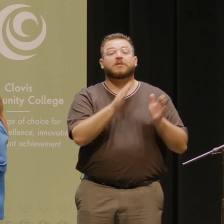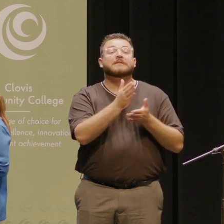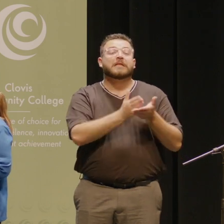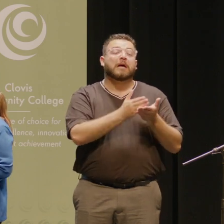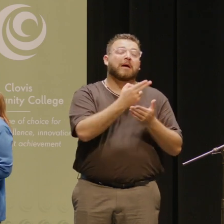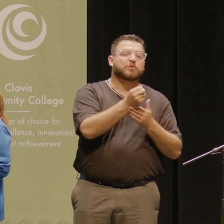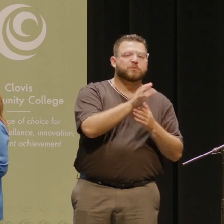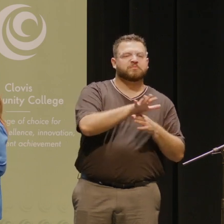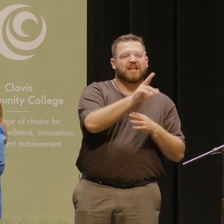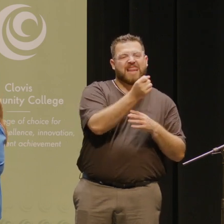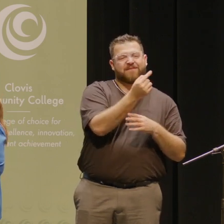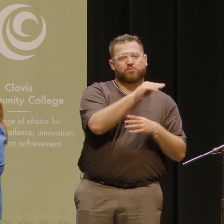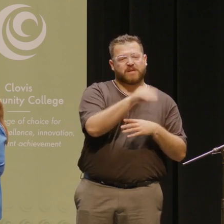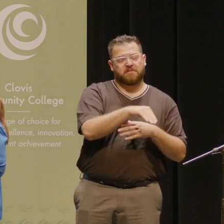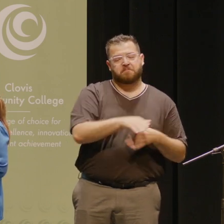school, 11%,